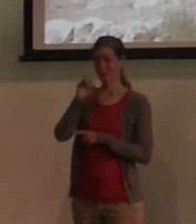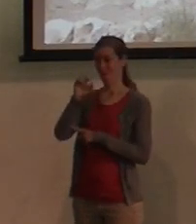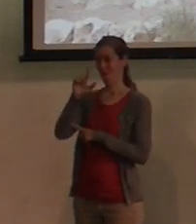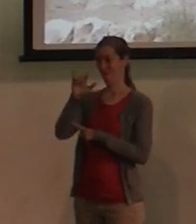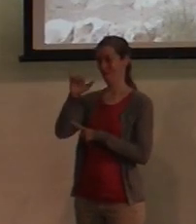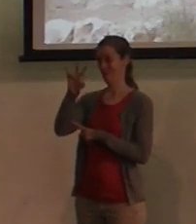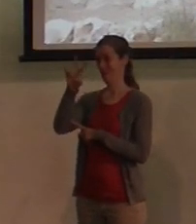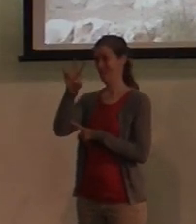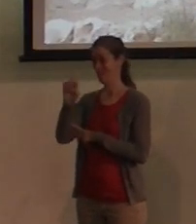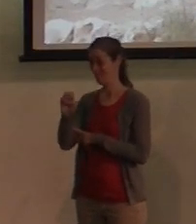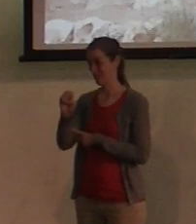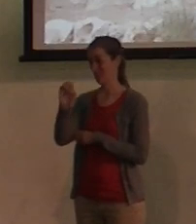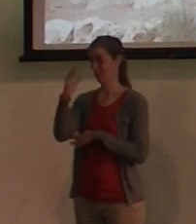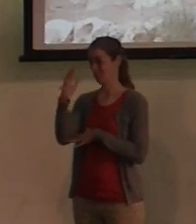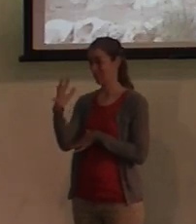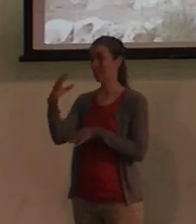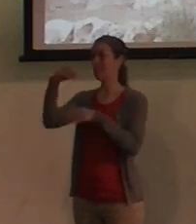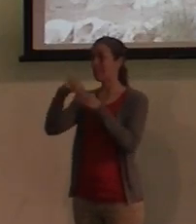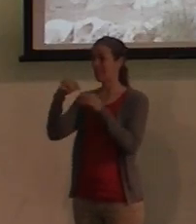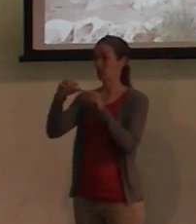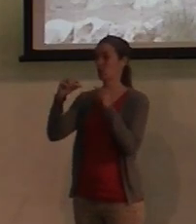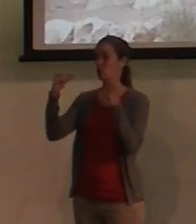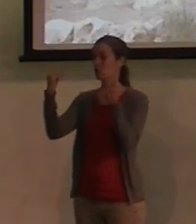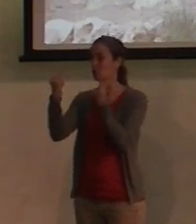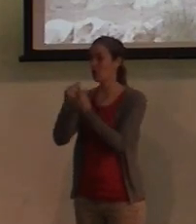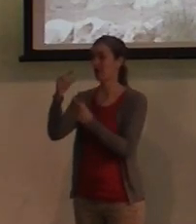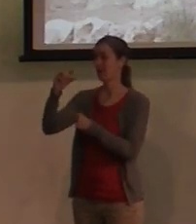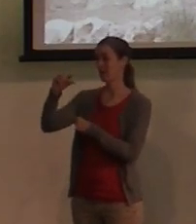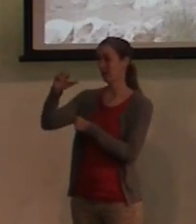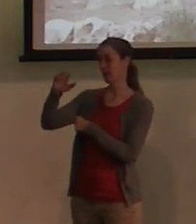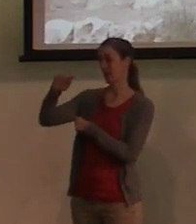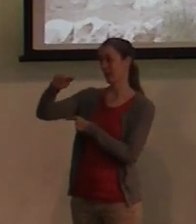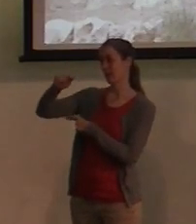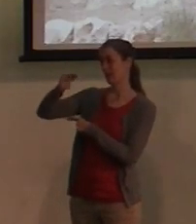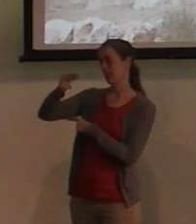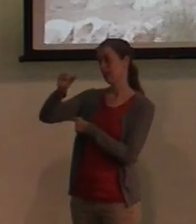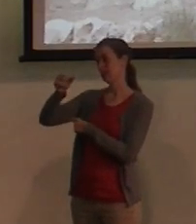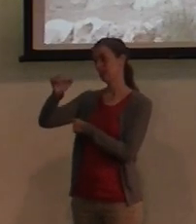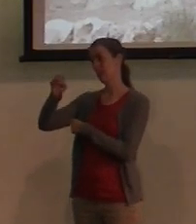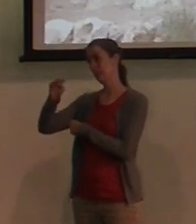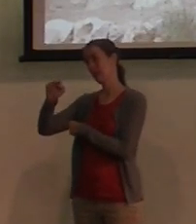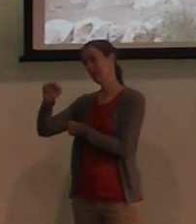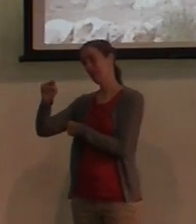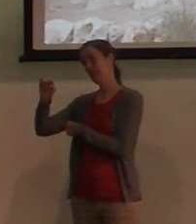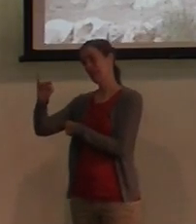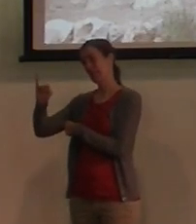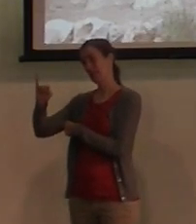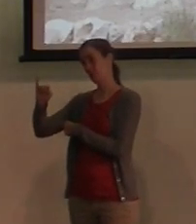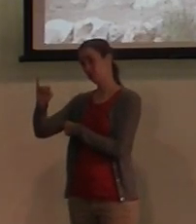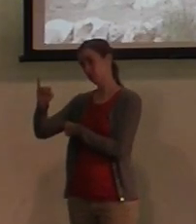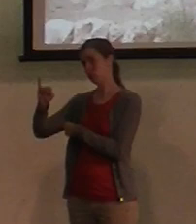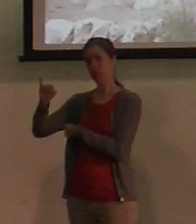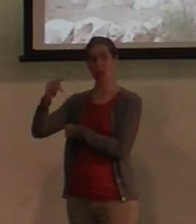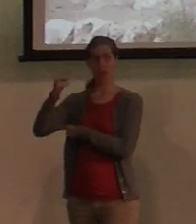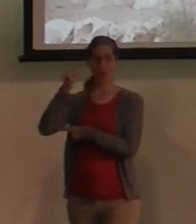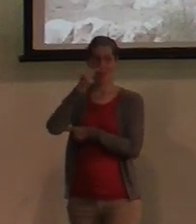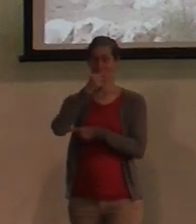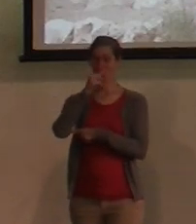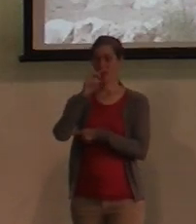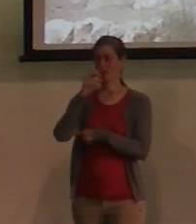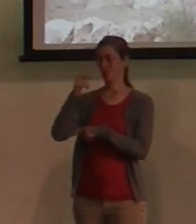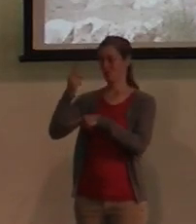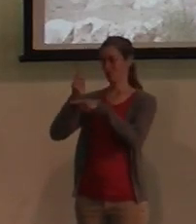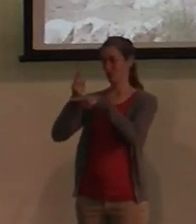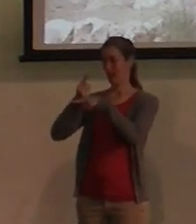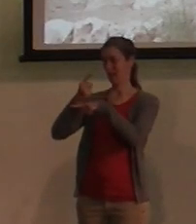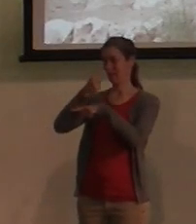And this is in the Garden of Gethsemane. And as you look at this, that one there on the right, that's over 2